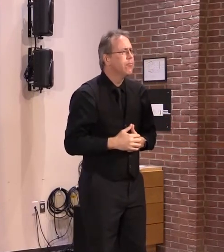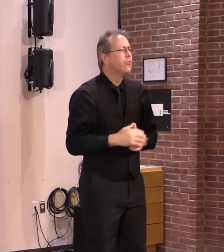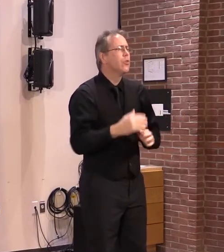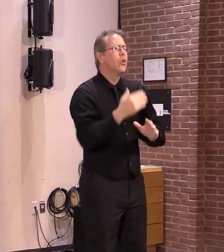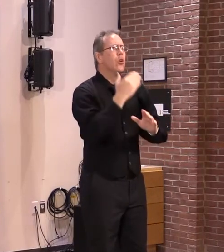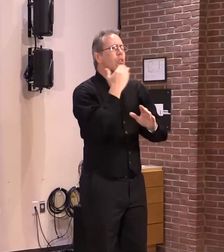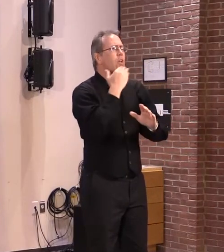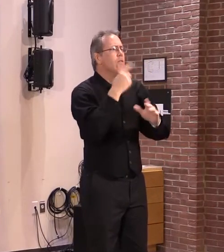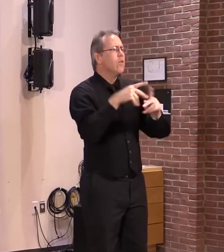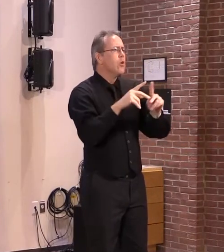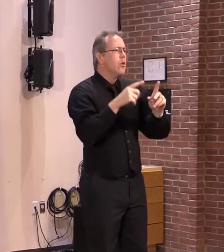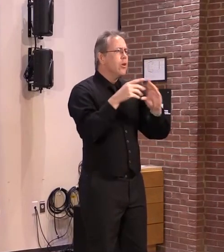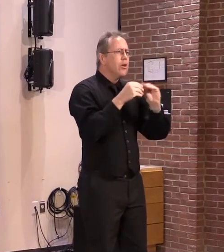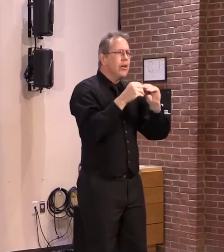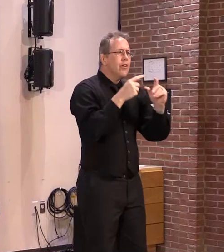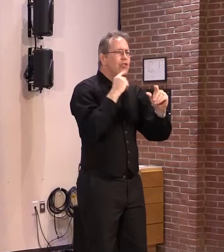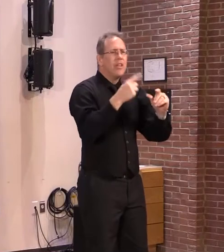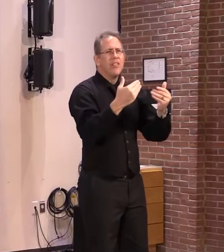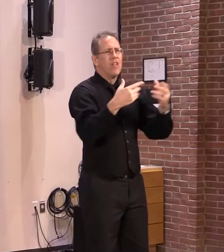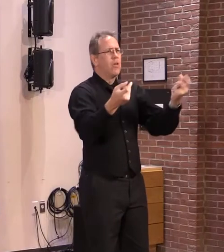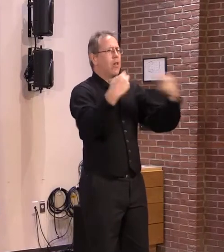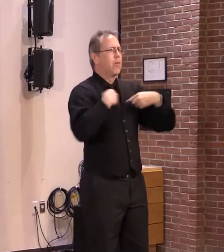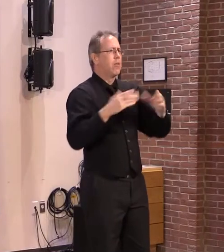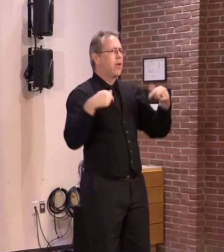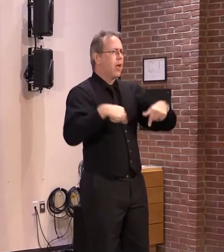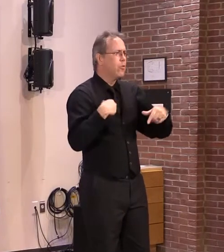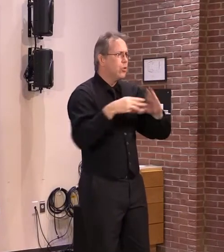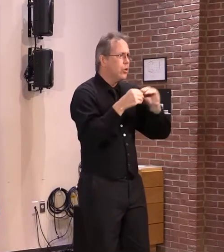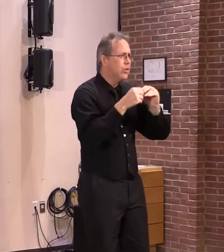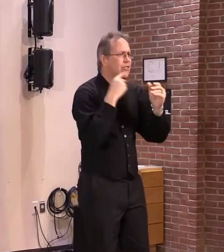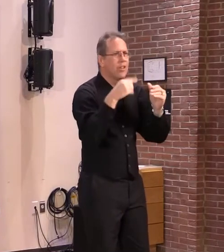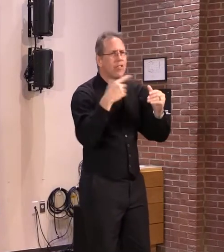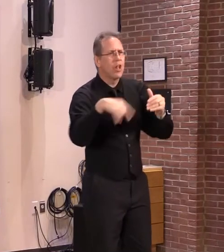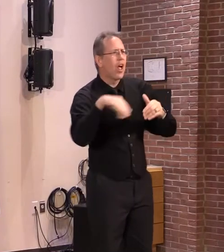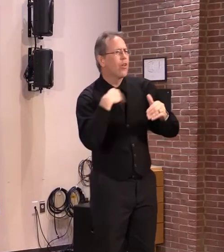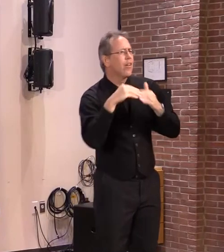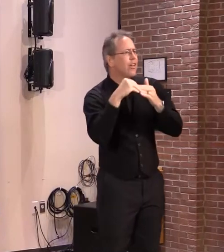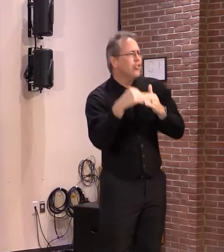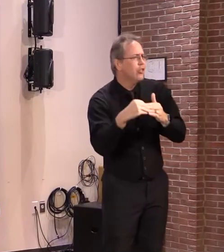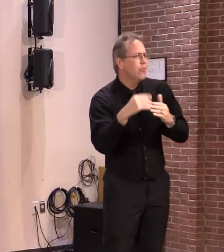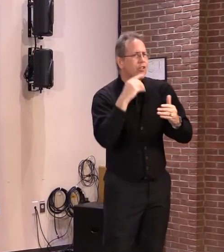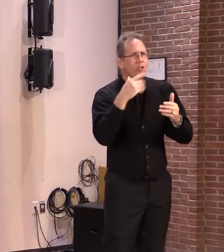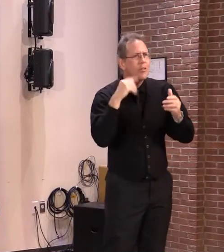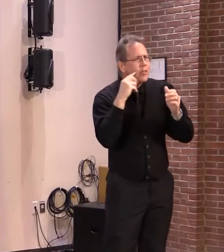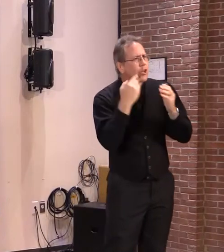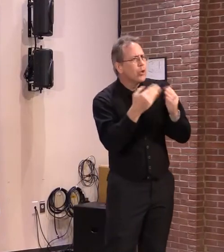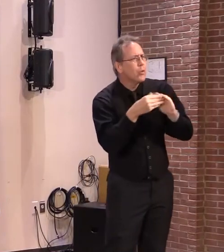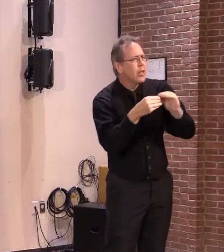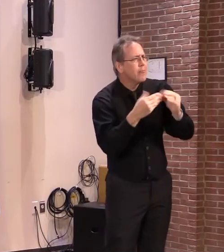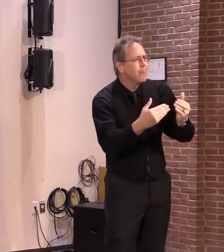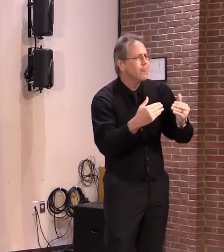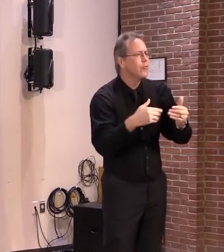to be with you on this important issue. Thank you for your leadership trying to get this done the right way and look forward to continuing to work with you on this.